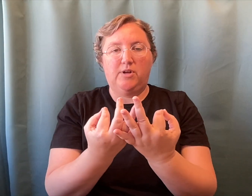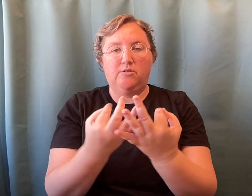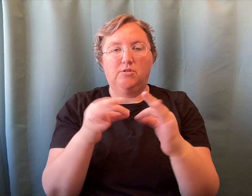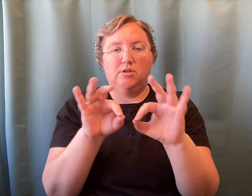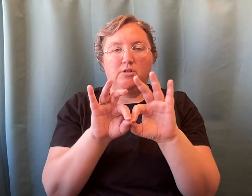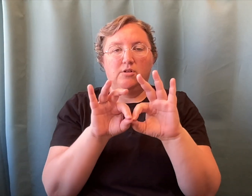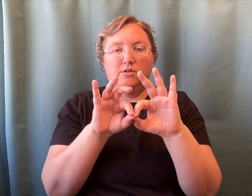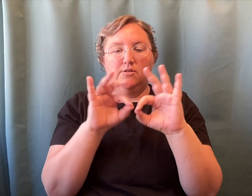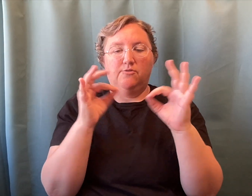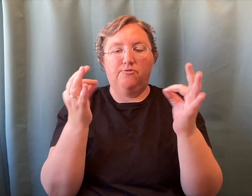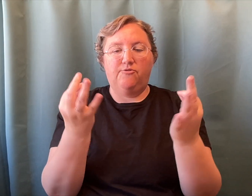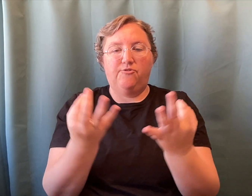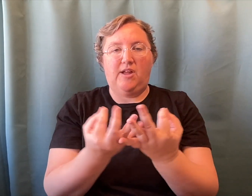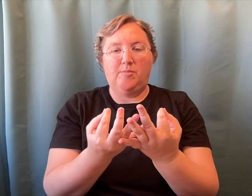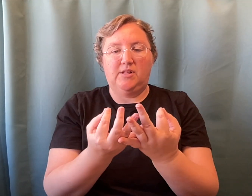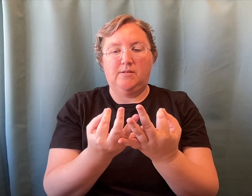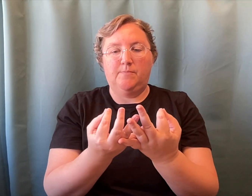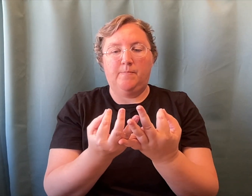around. Family.